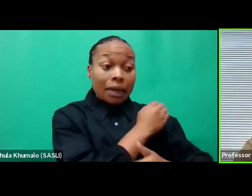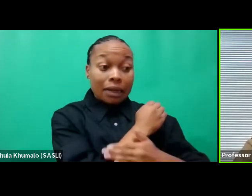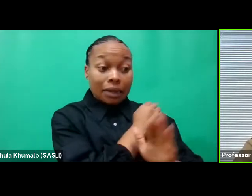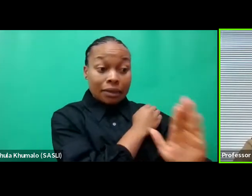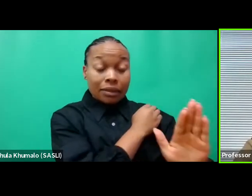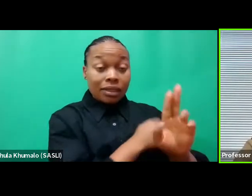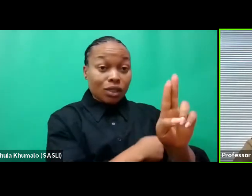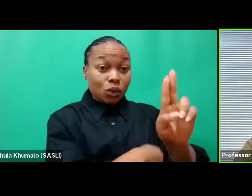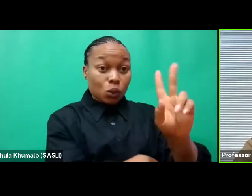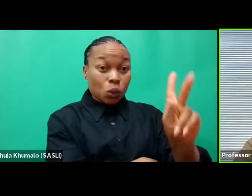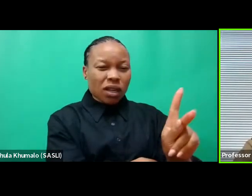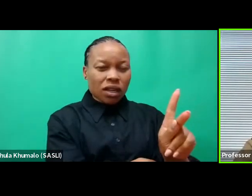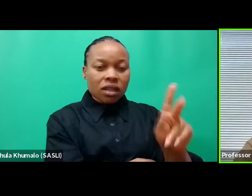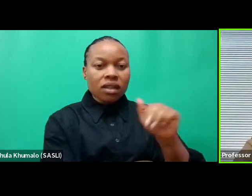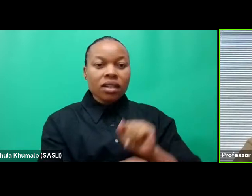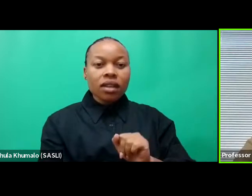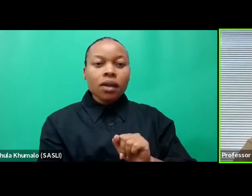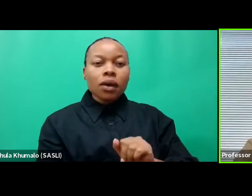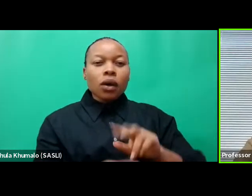on